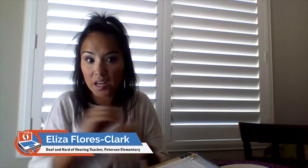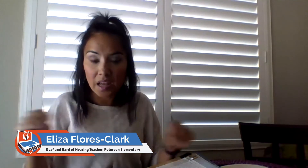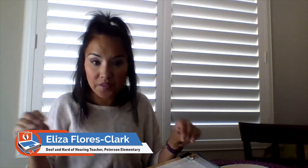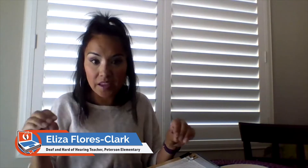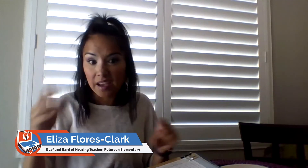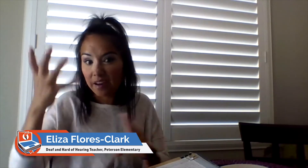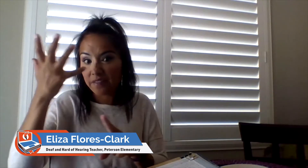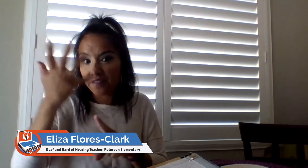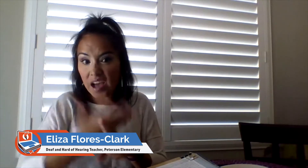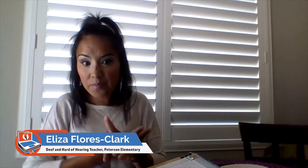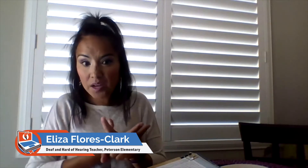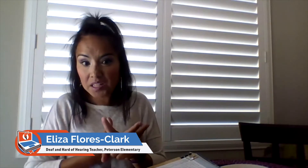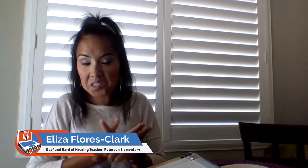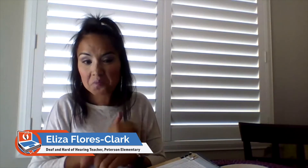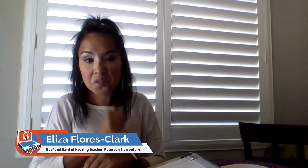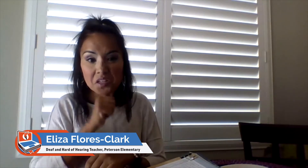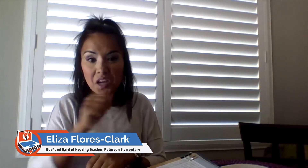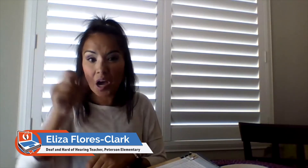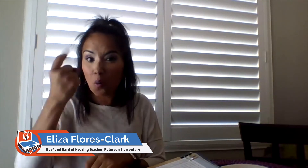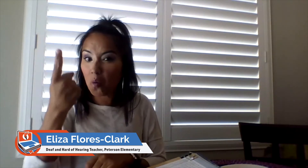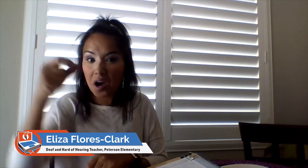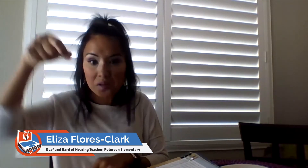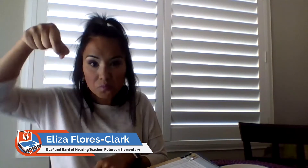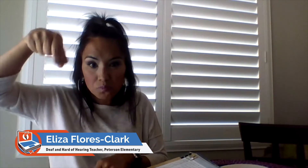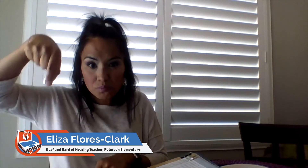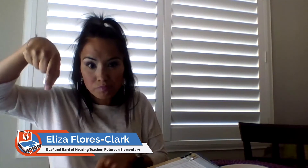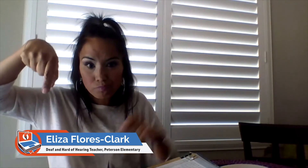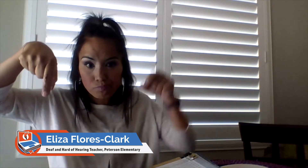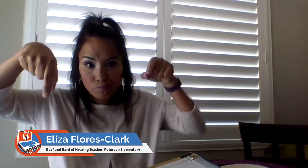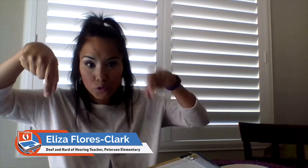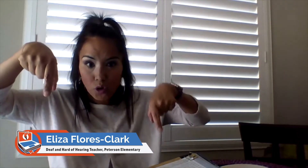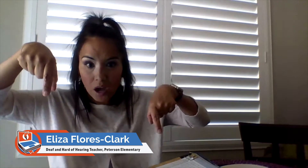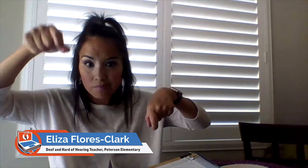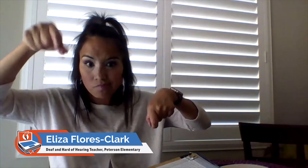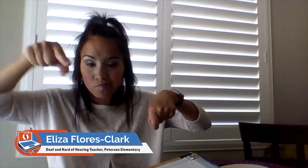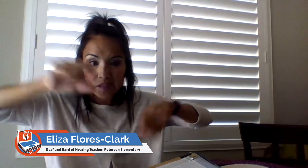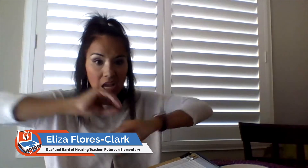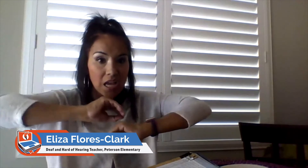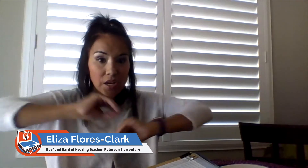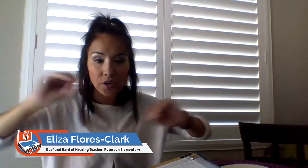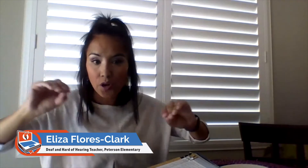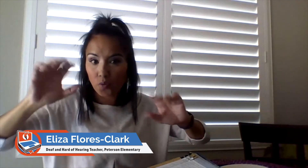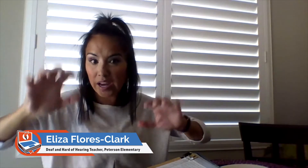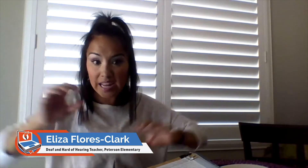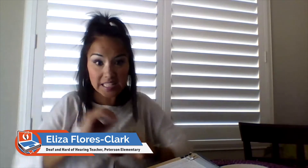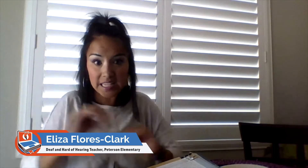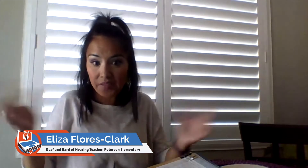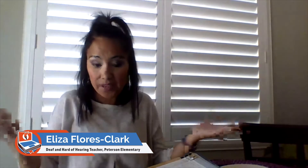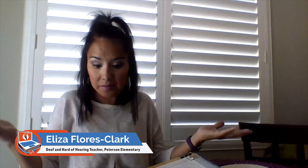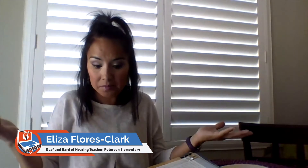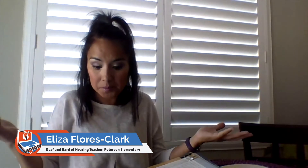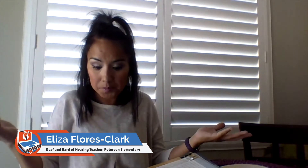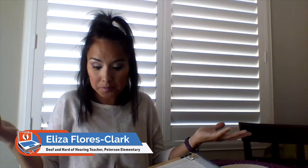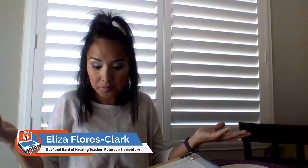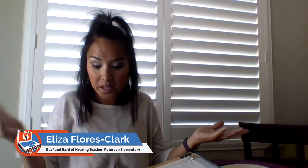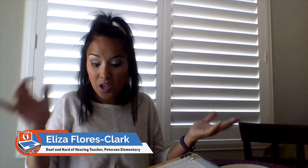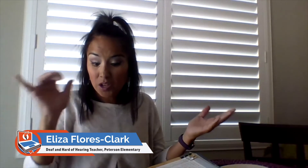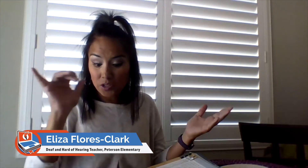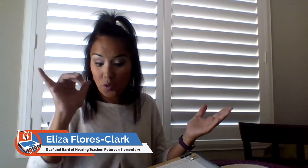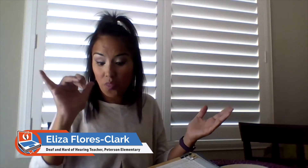Nothing. 5 months, not one drop, no rain. It's nothing. So